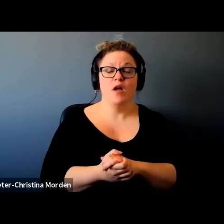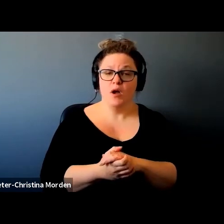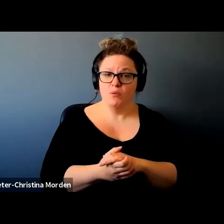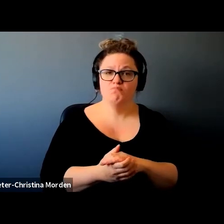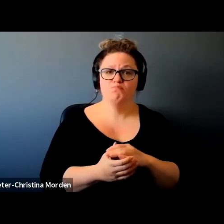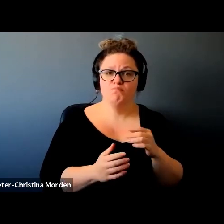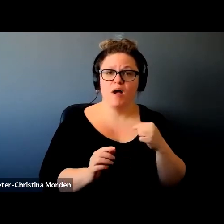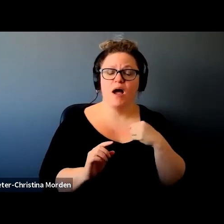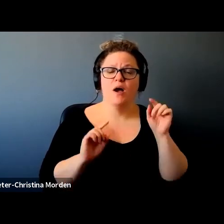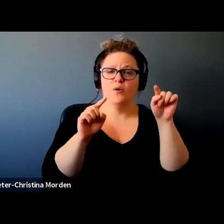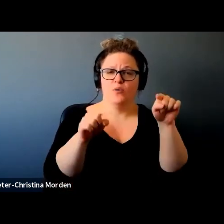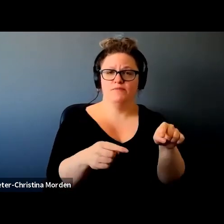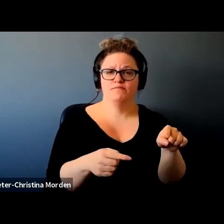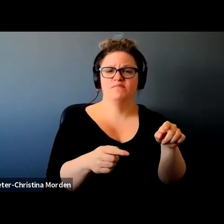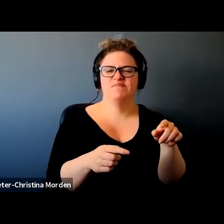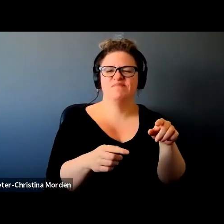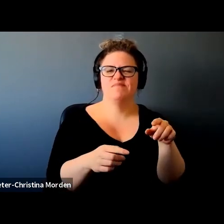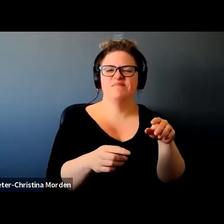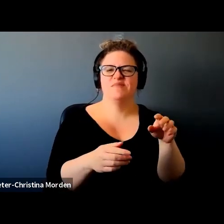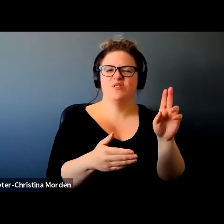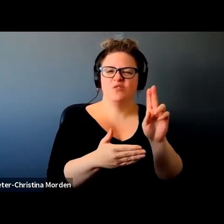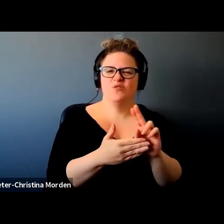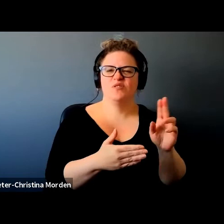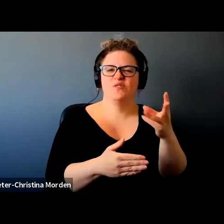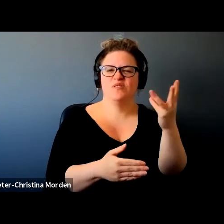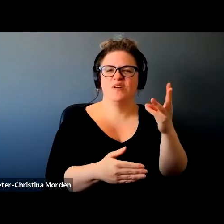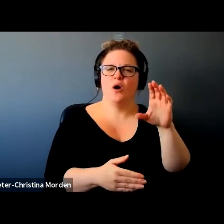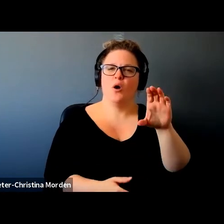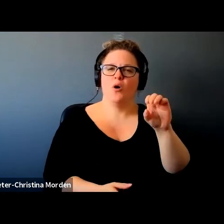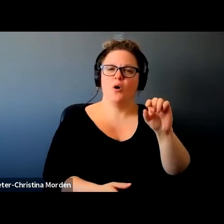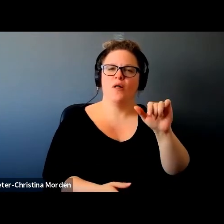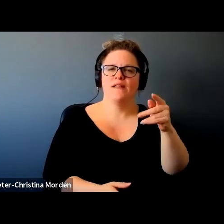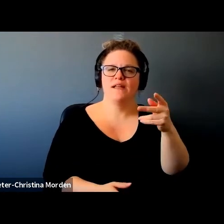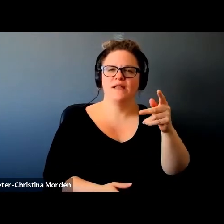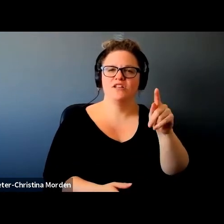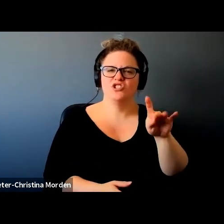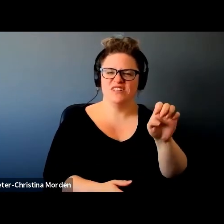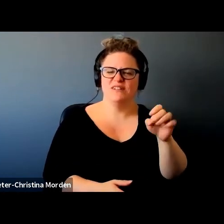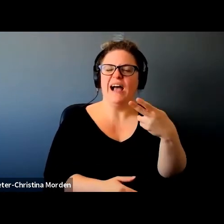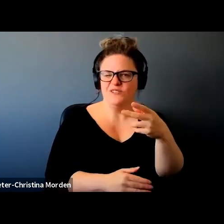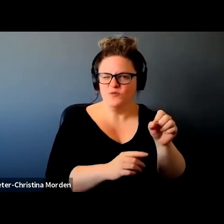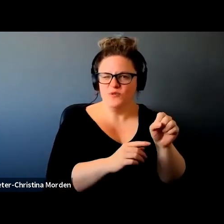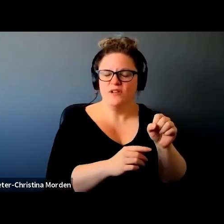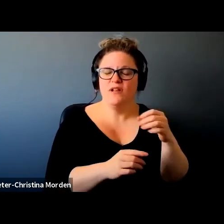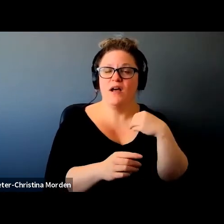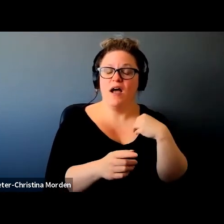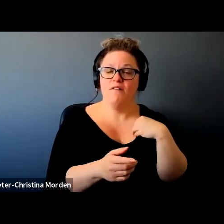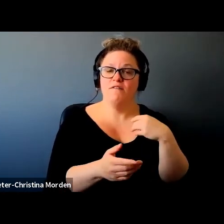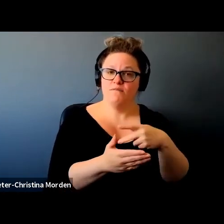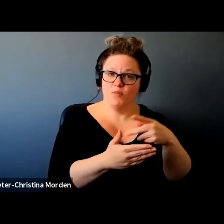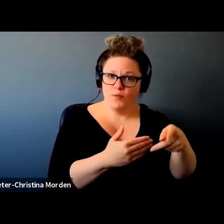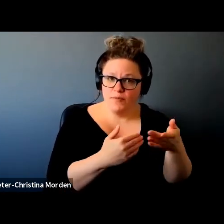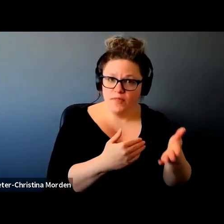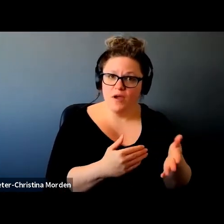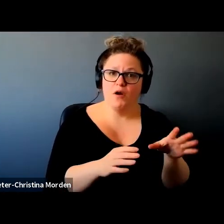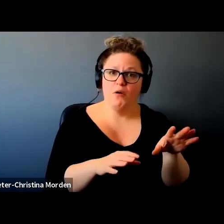Winnipeg Collegiate for my last year of high school. They have a very strong drama program. And eventually I study theater at the University